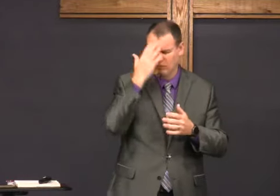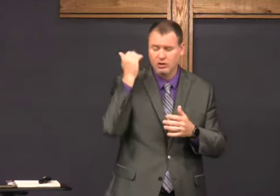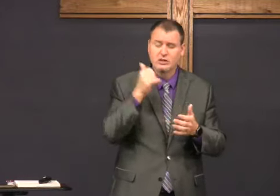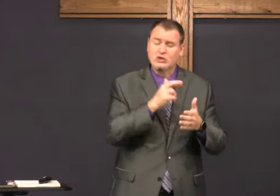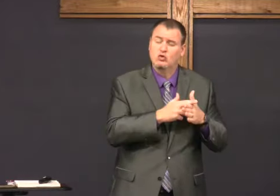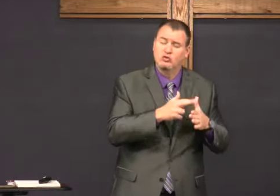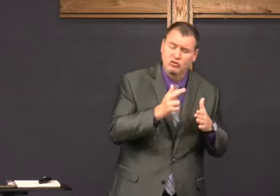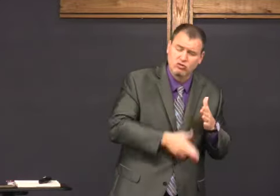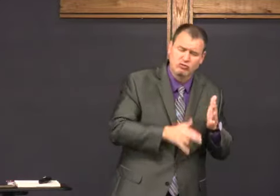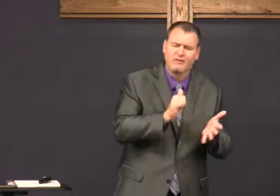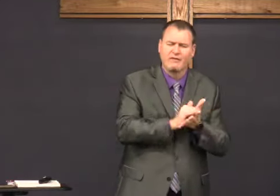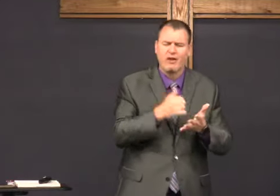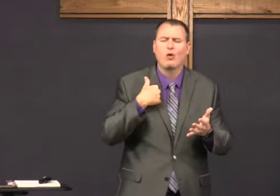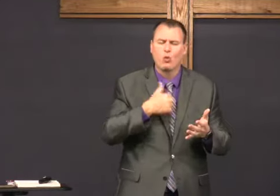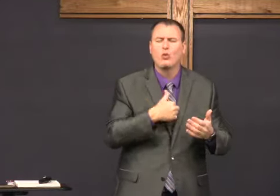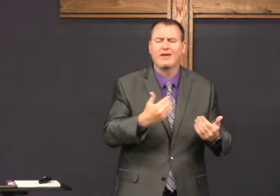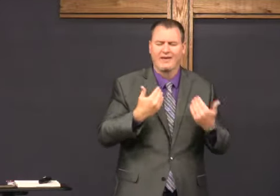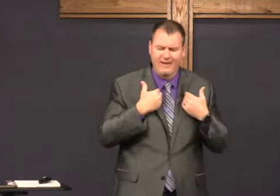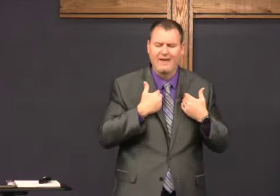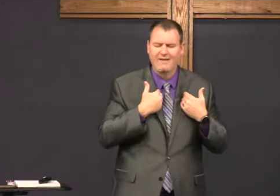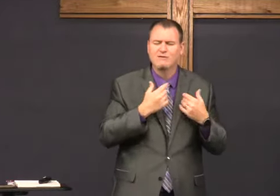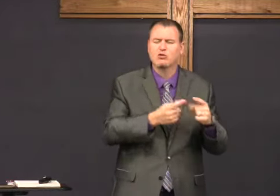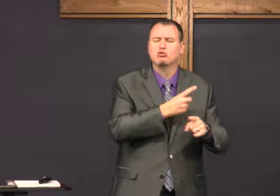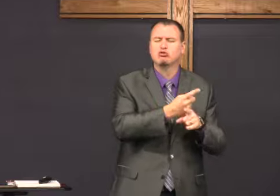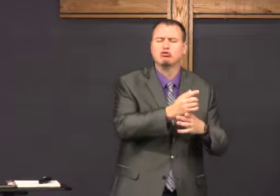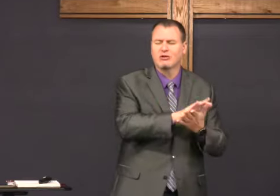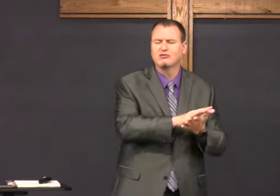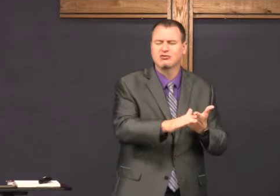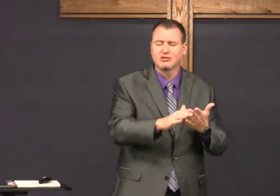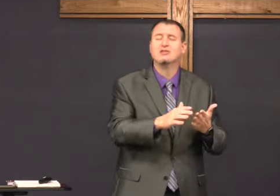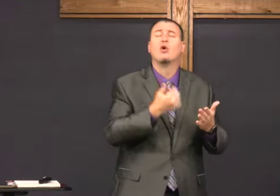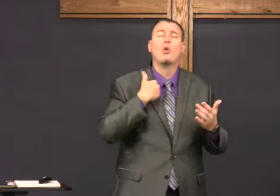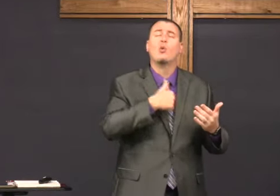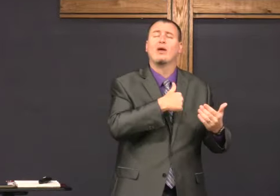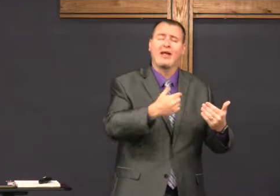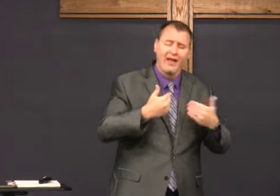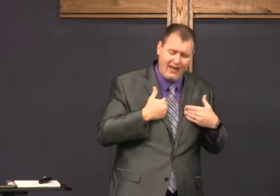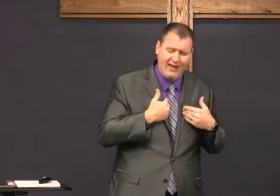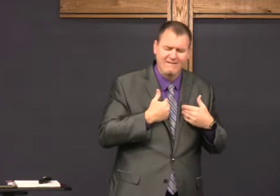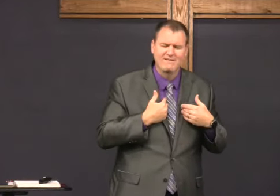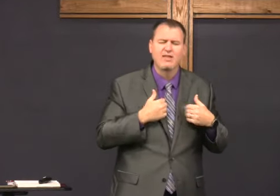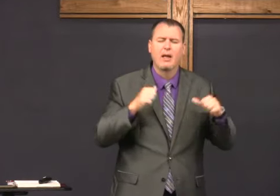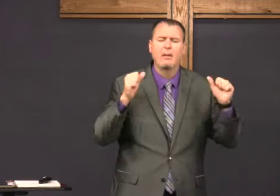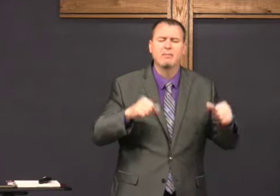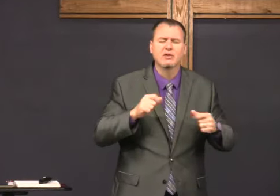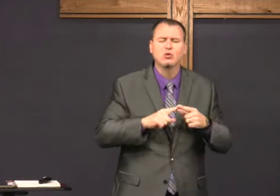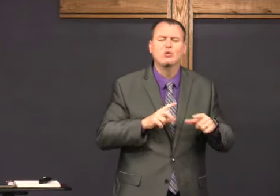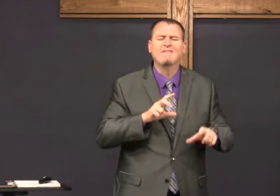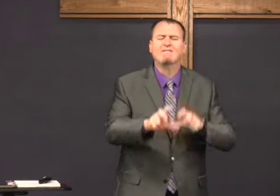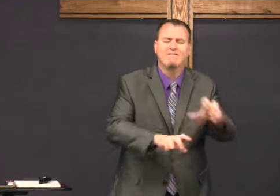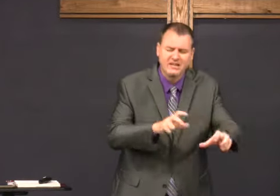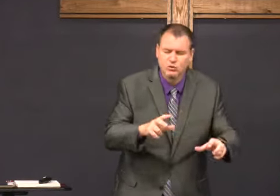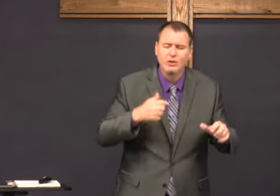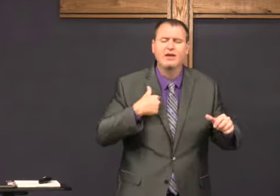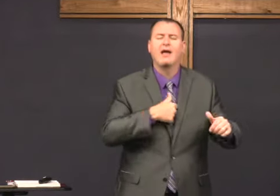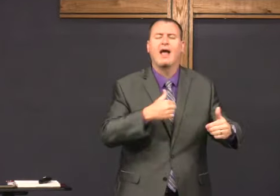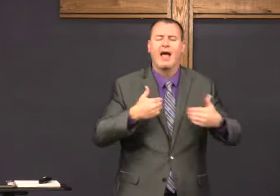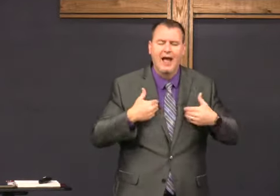and desire you. And the result of that is that we have righteousness. We have the ability to